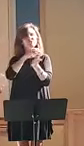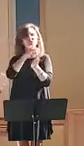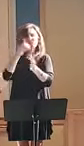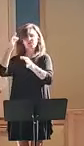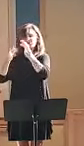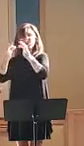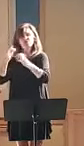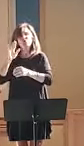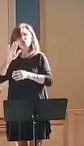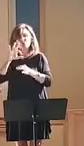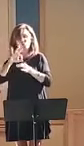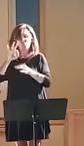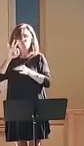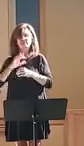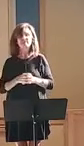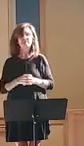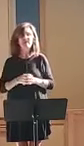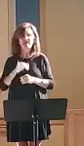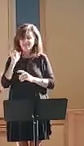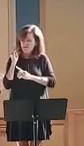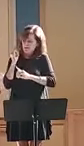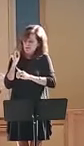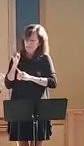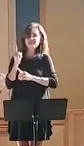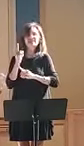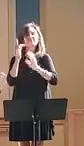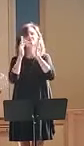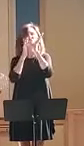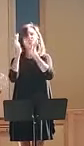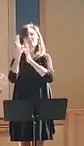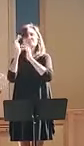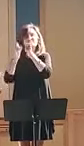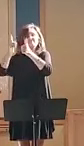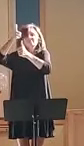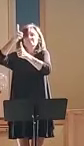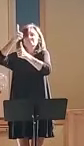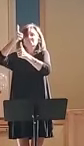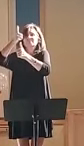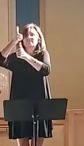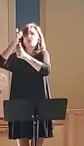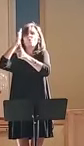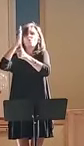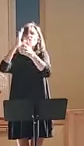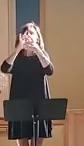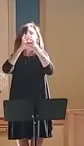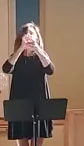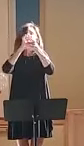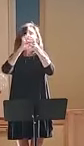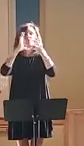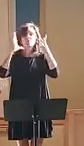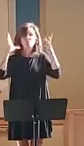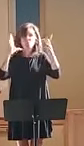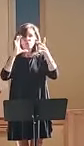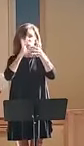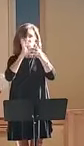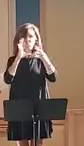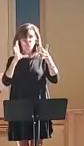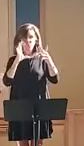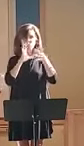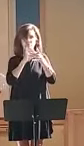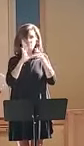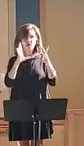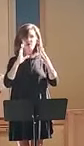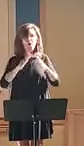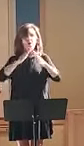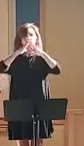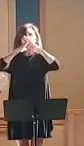soul. And in that instance, as Christ the head, he looses those things which have kept you